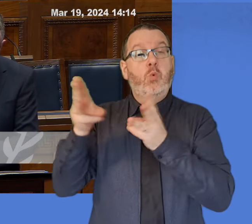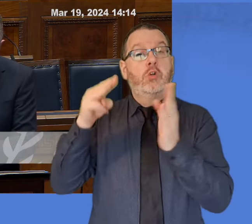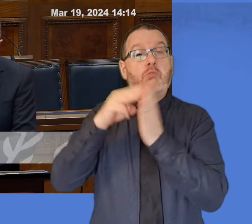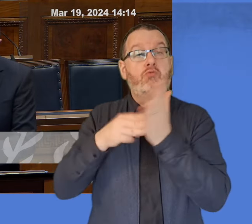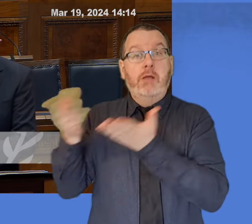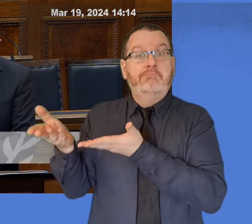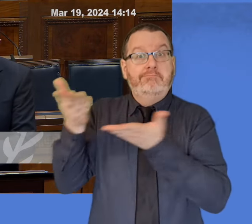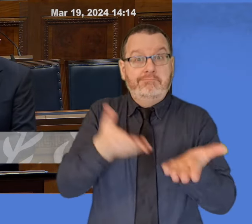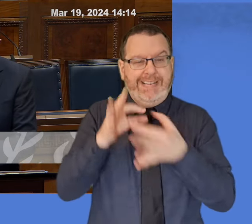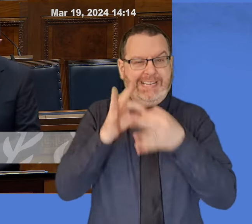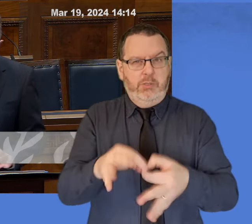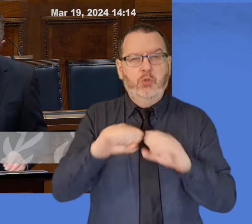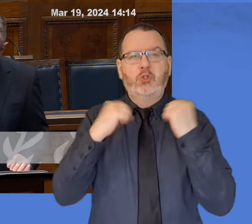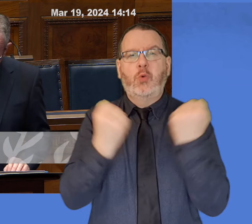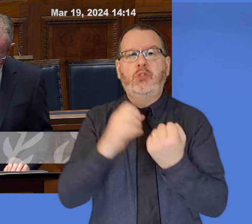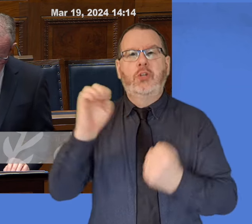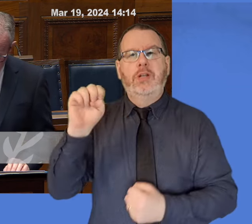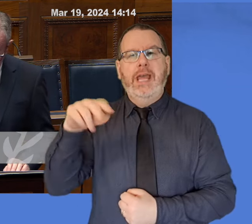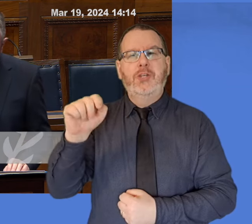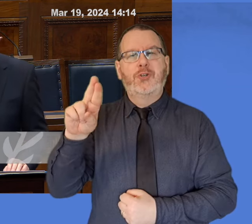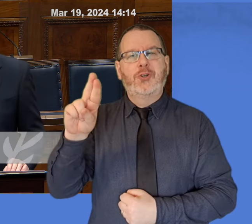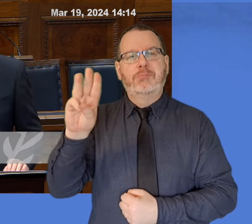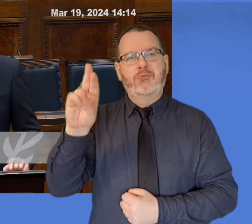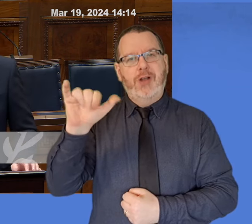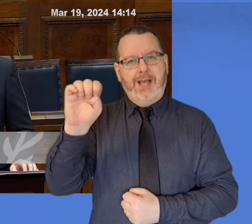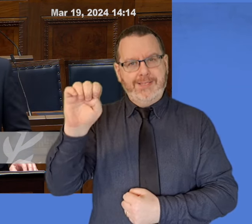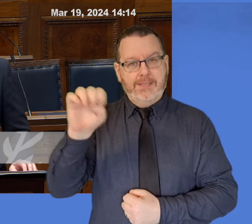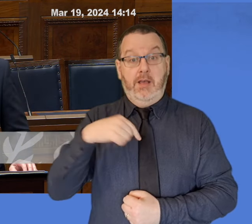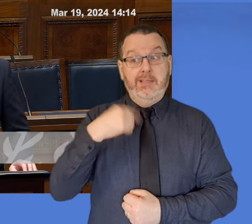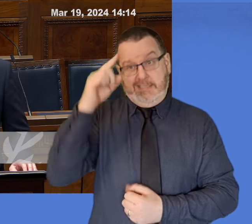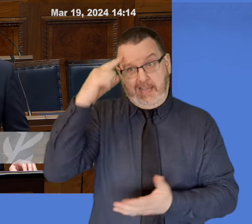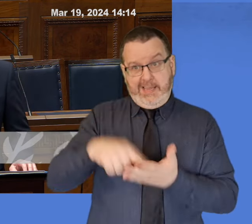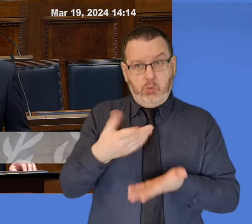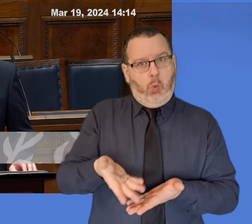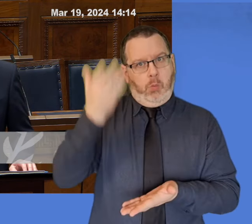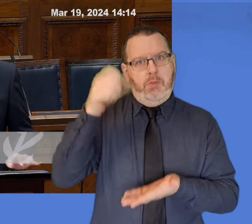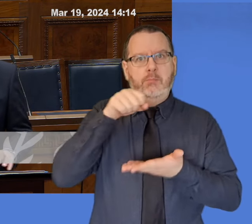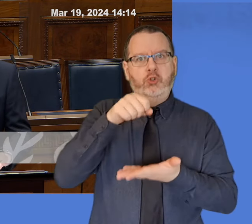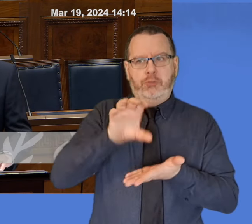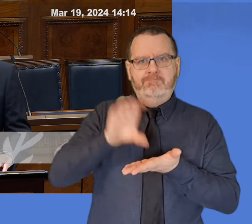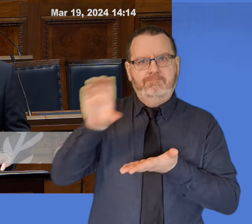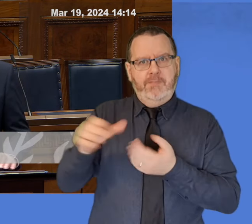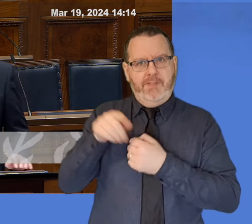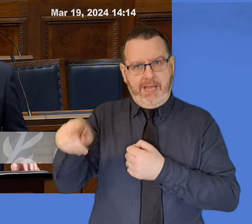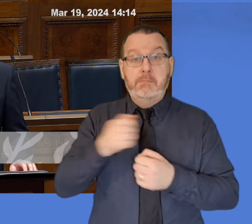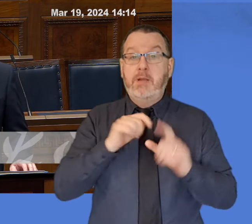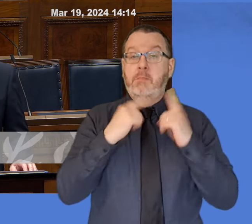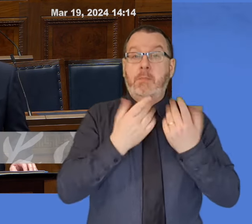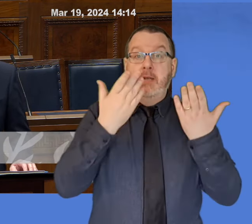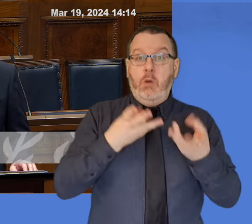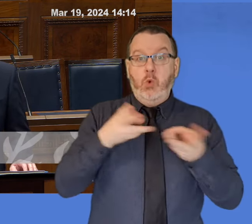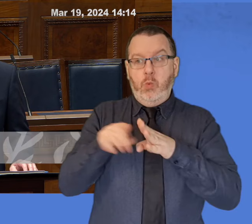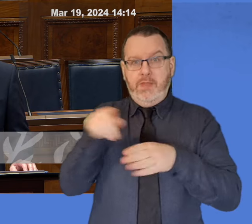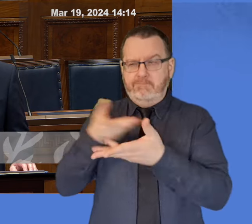play. As an initial measure, I have increased the budget for the programme. My department will now work with Social Enterprise NI to develop an ambitious action